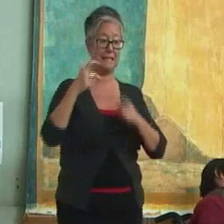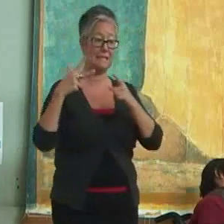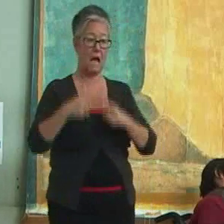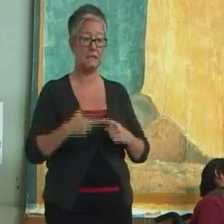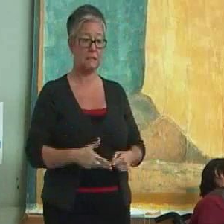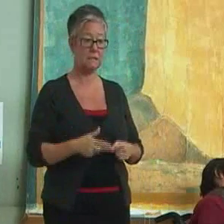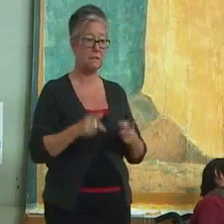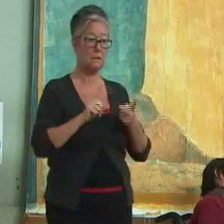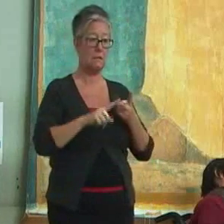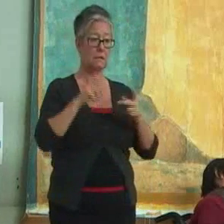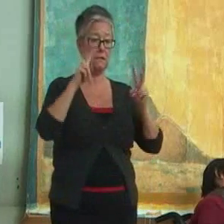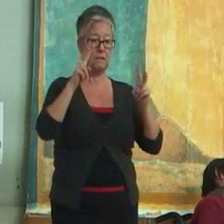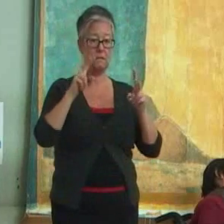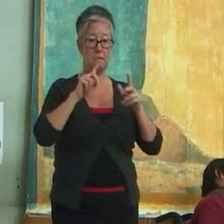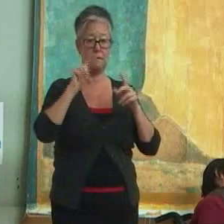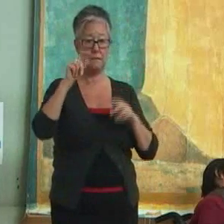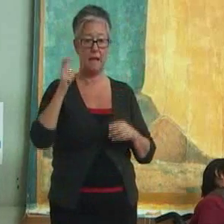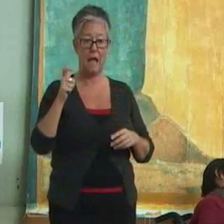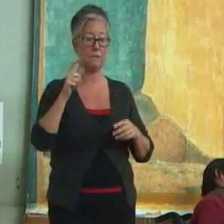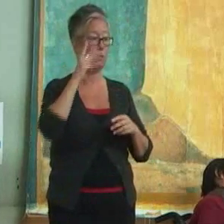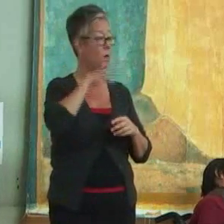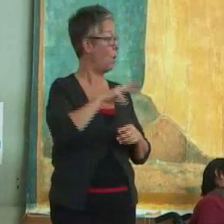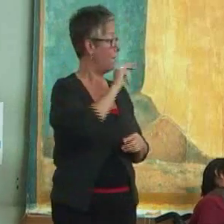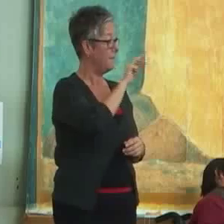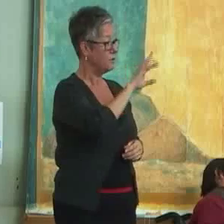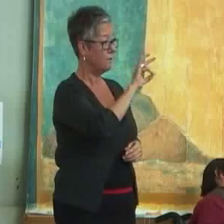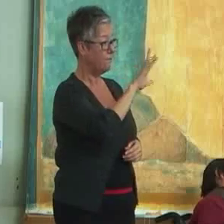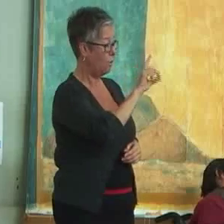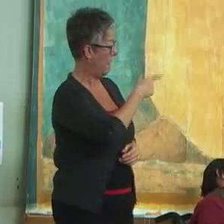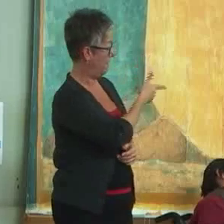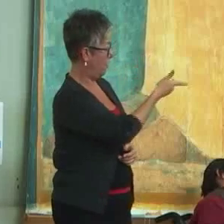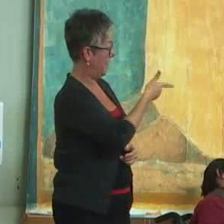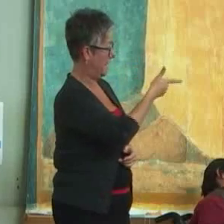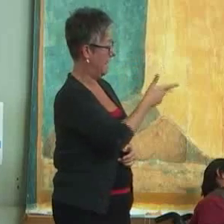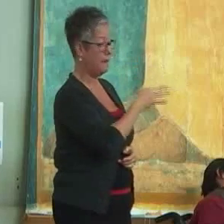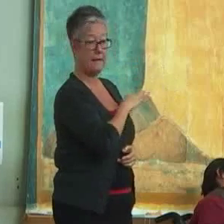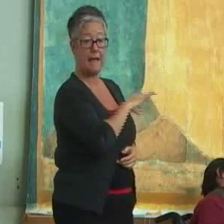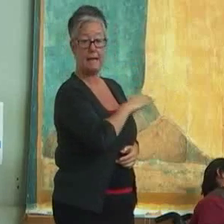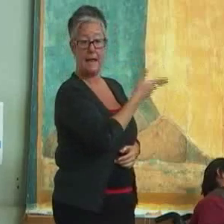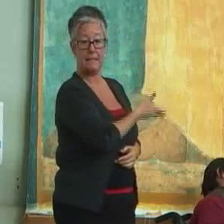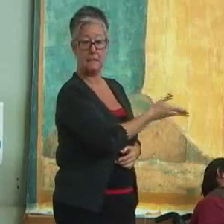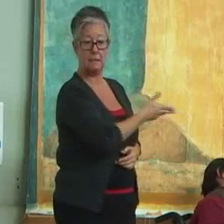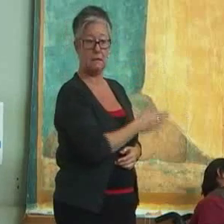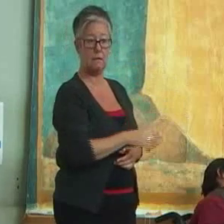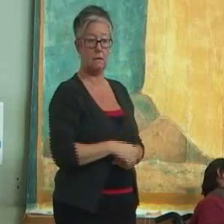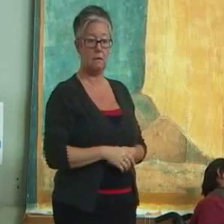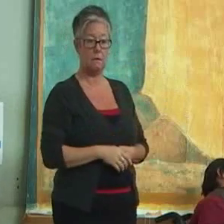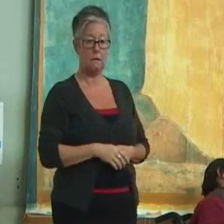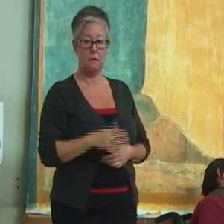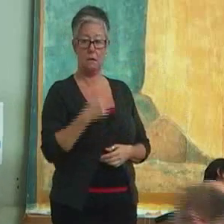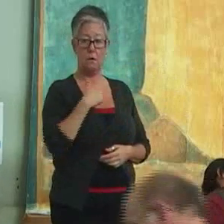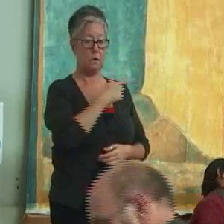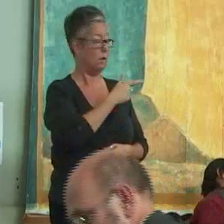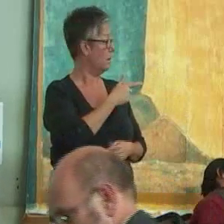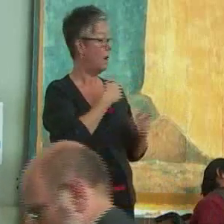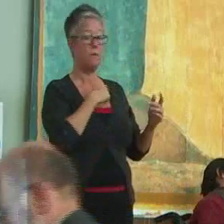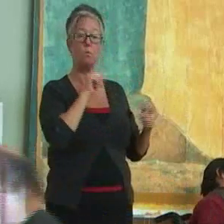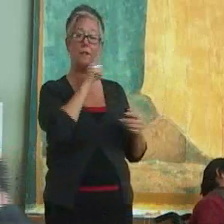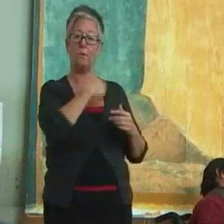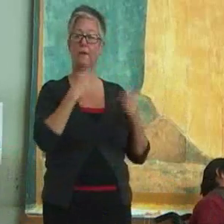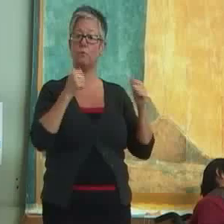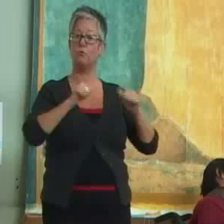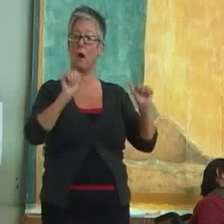to Mr. Ford, Mr. Smitherman, or Ms. Thompson for that matter, because I believe ultimately you have to have the money to